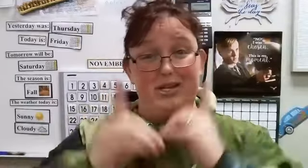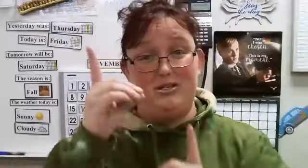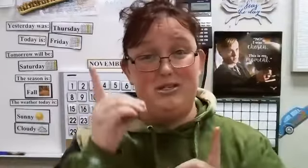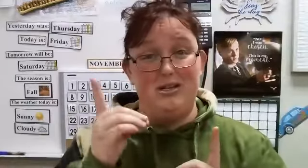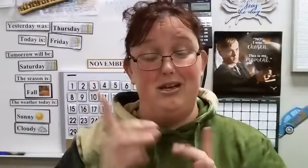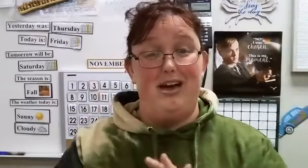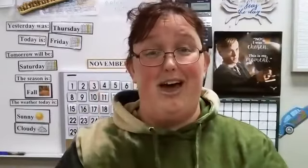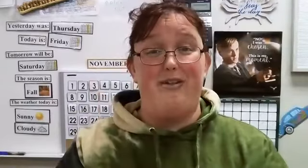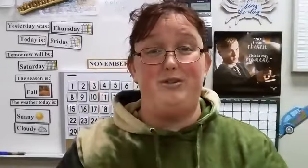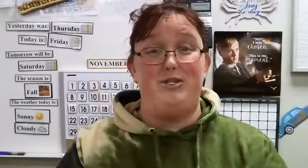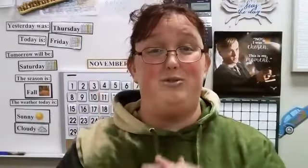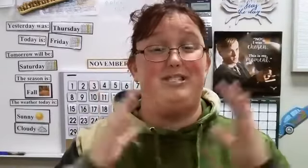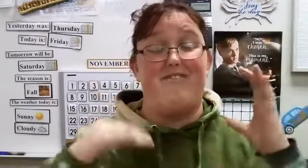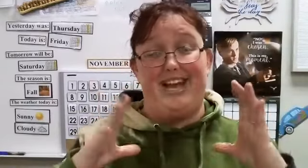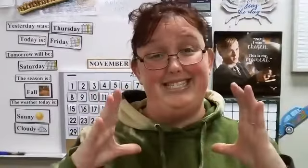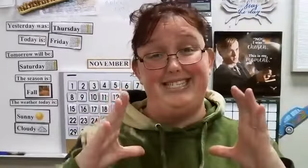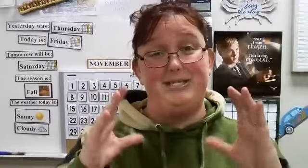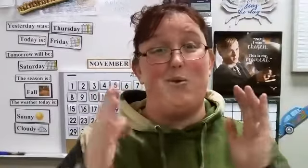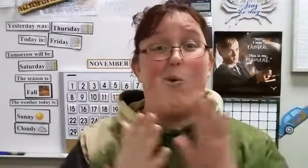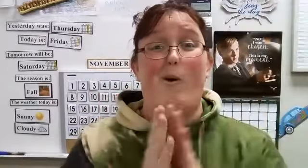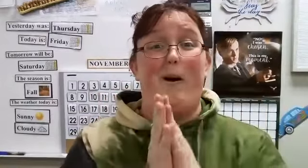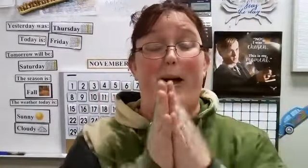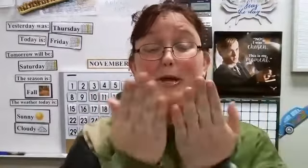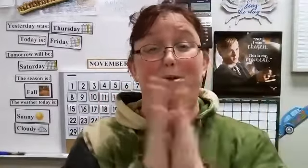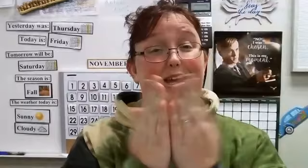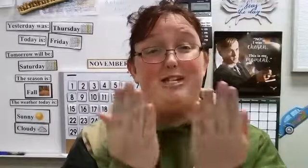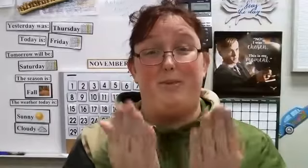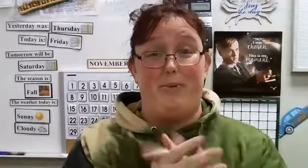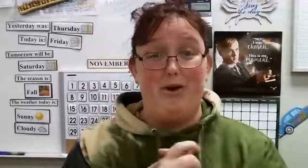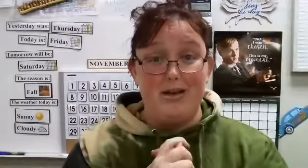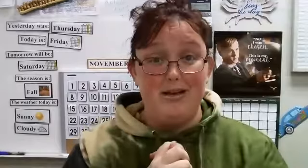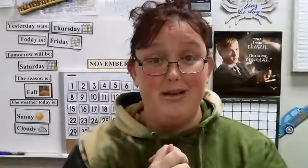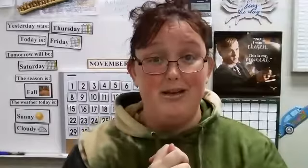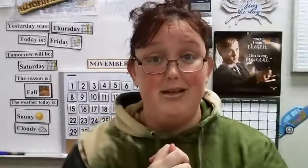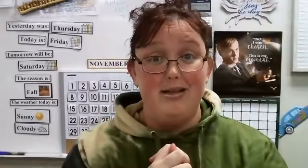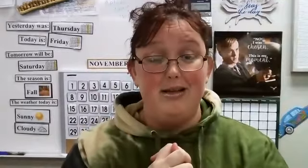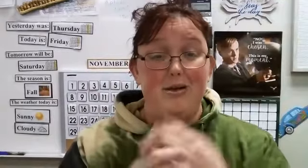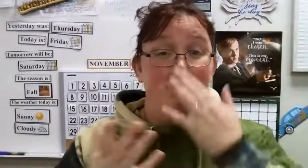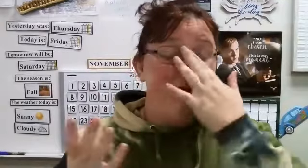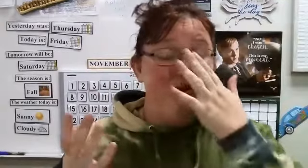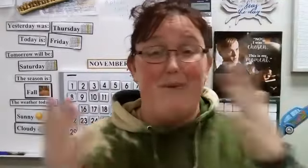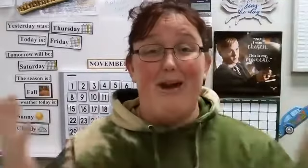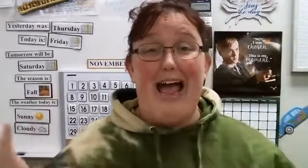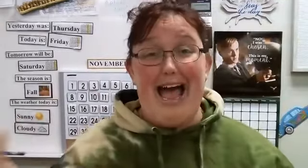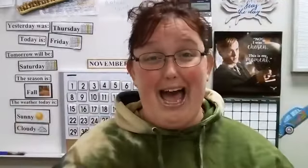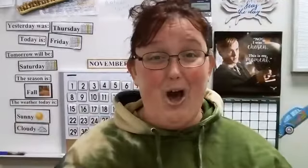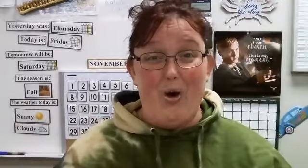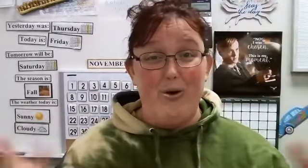language. Others use devices or a communication book. No matter how